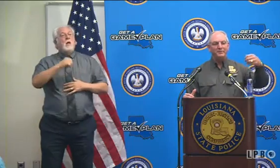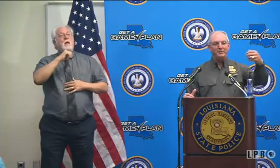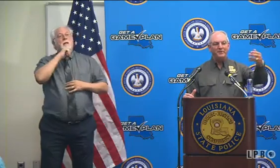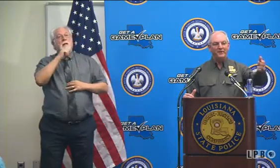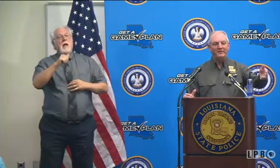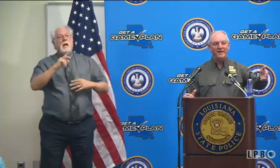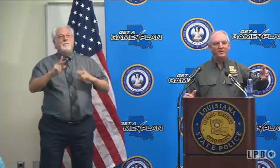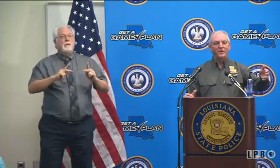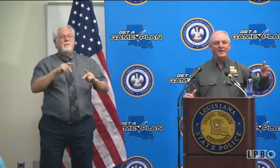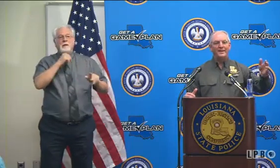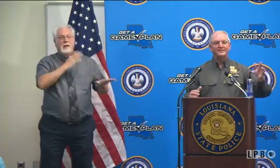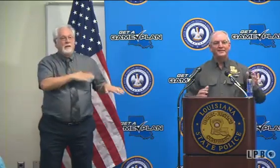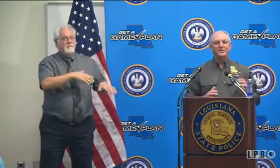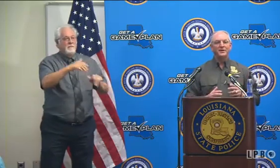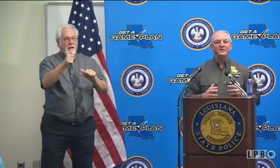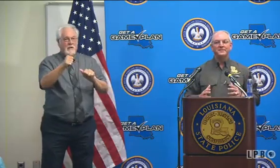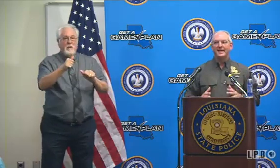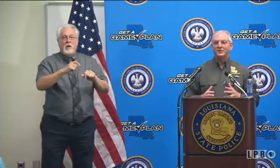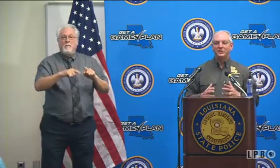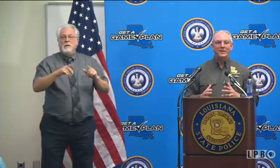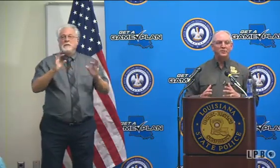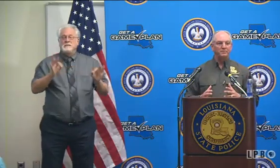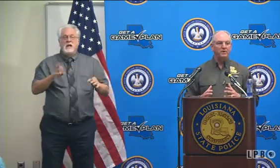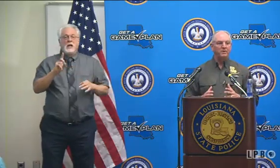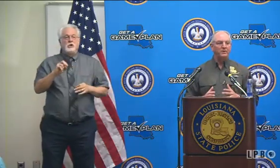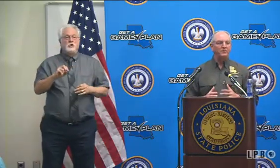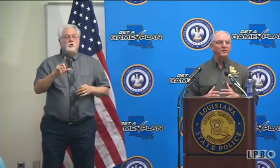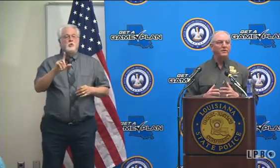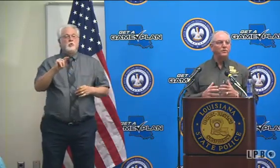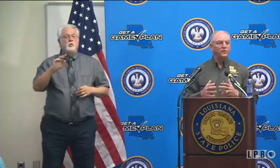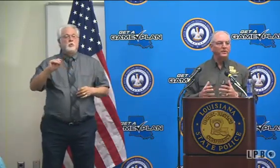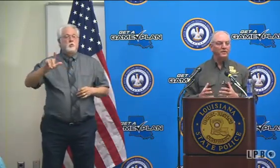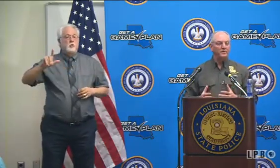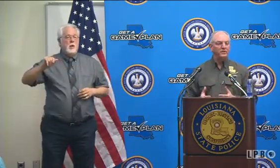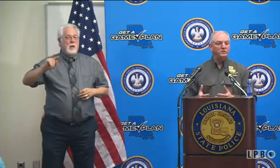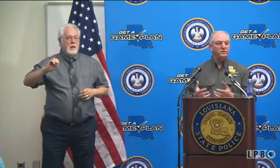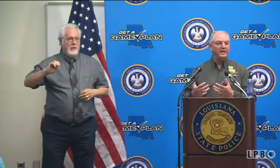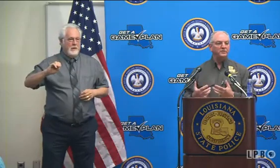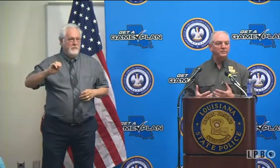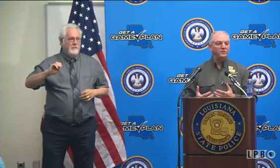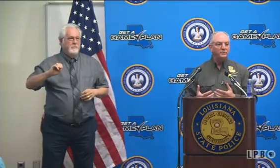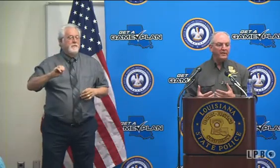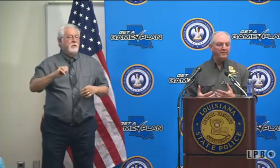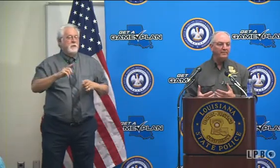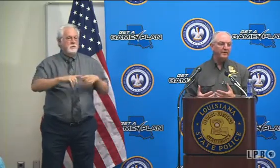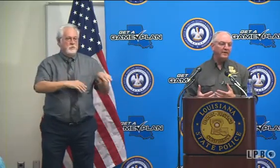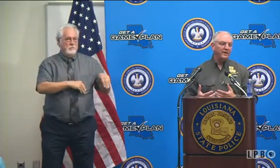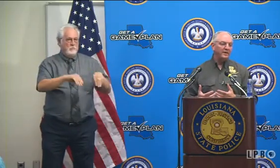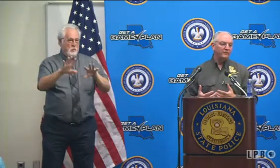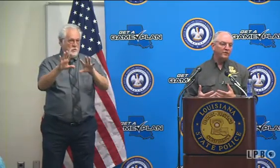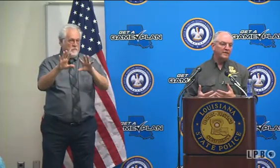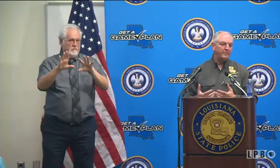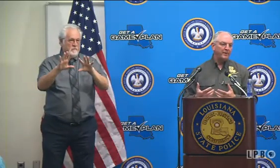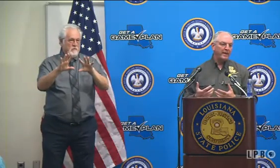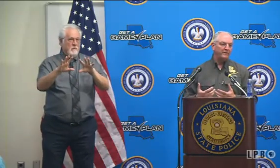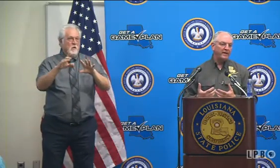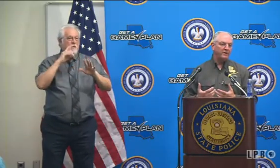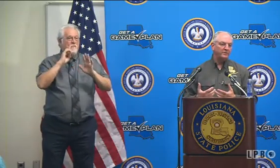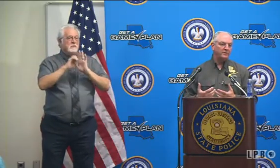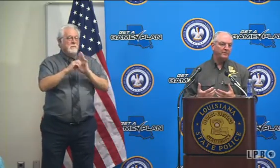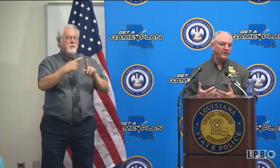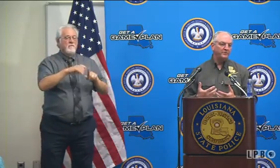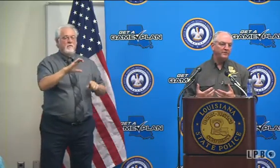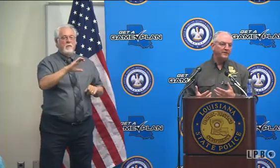much that people aren't evacuating, it's that they're going to decide to do that tomorrow when it's going to be too late to move them, for example, out